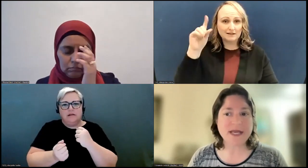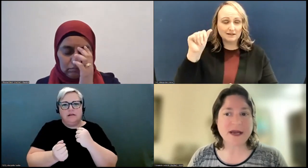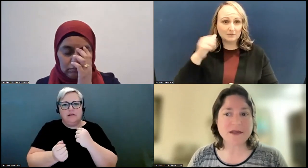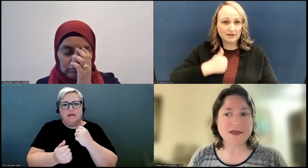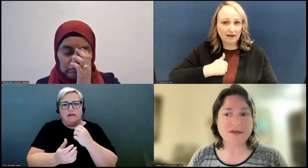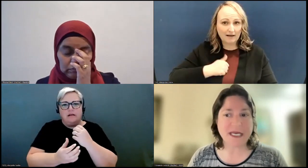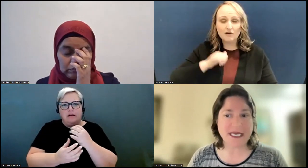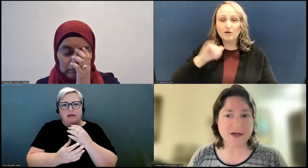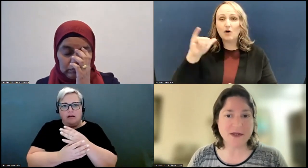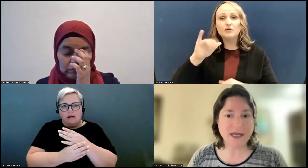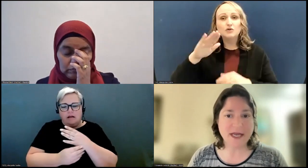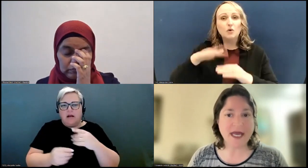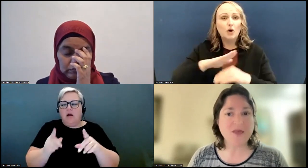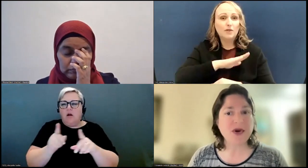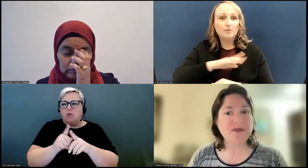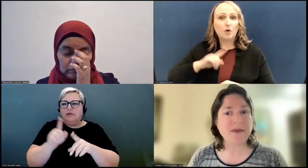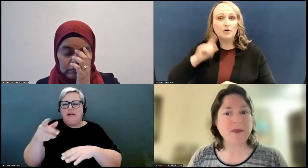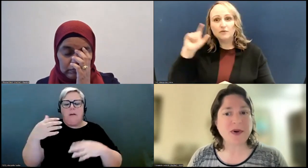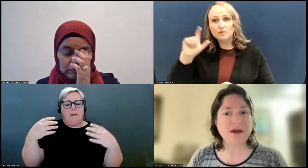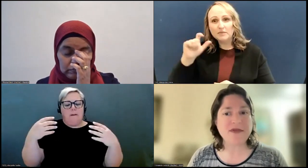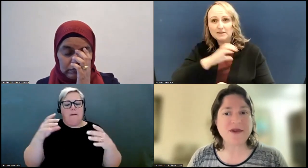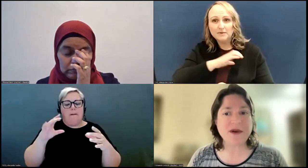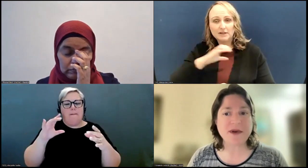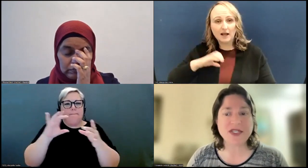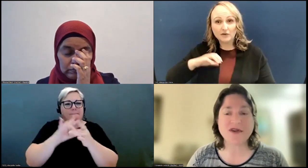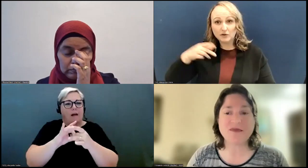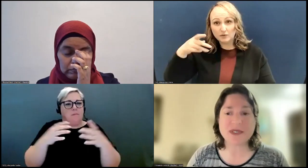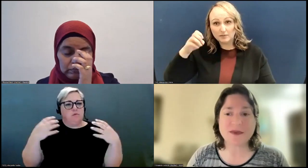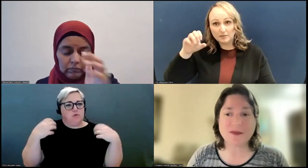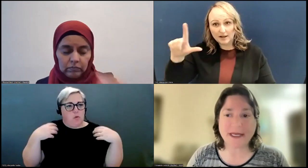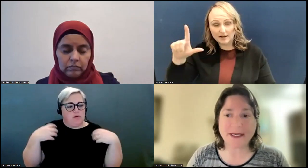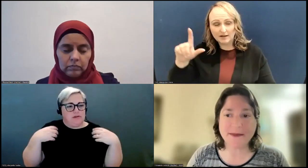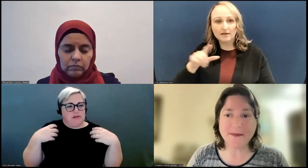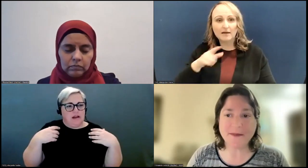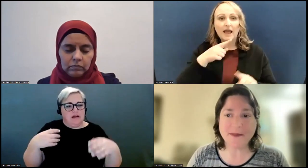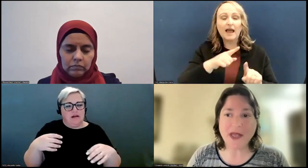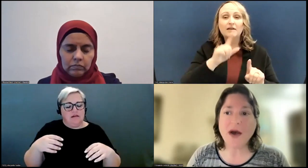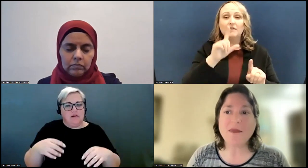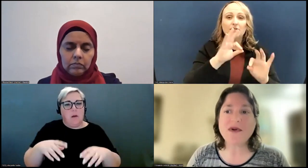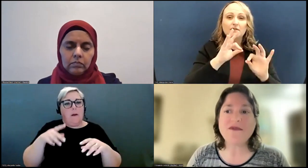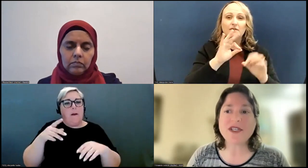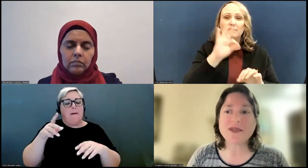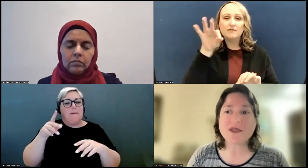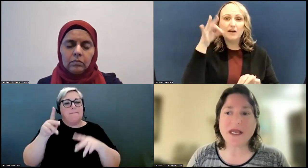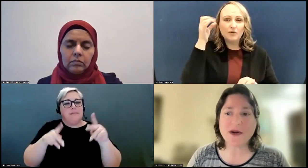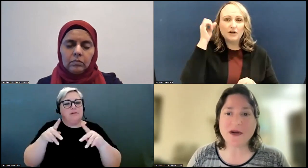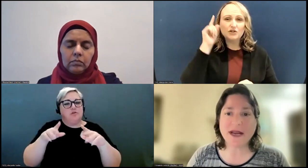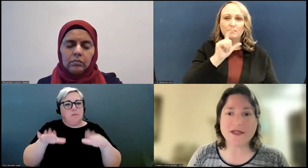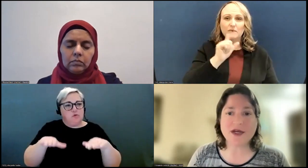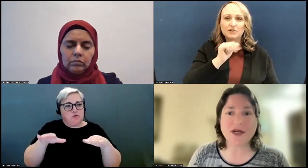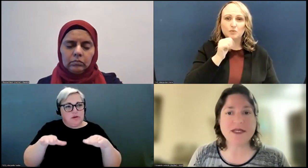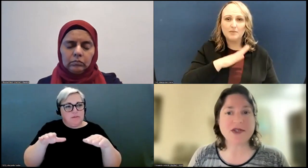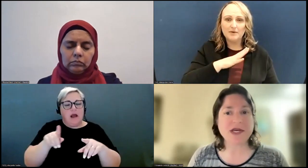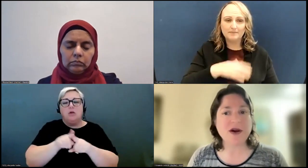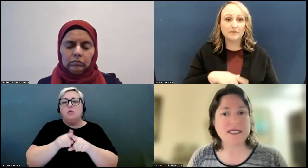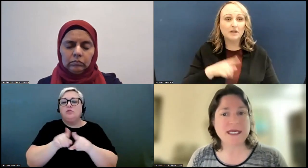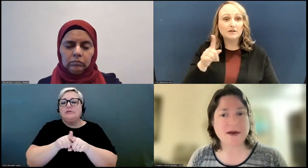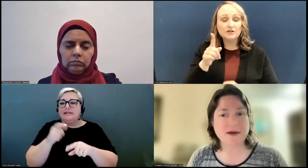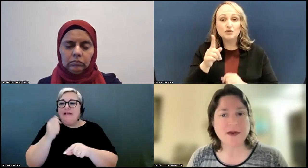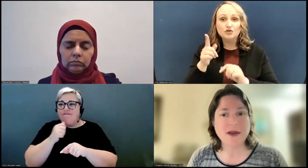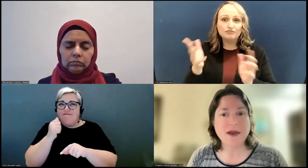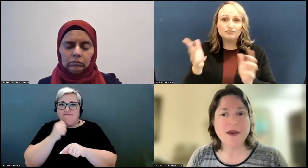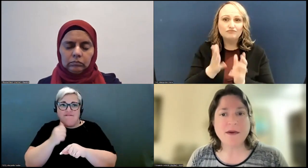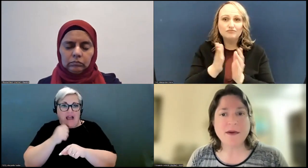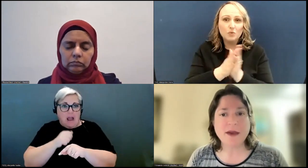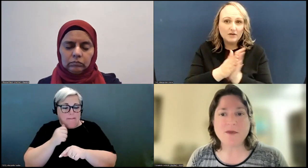the Muslim Council of Peel and a board member of the Federation of Muslim Women. A motivational speaker and a documentary